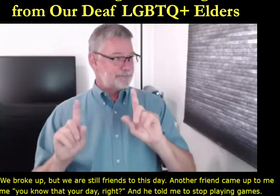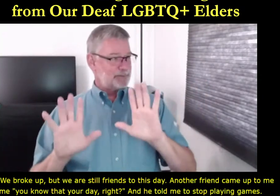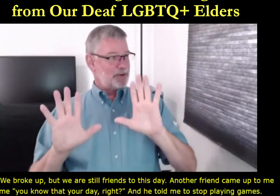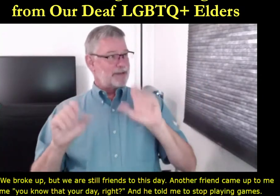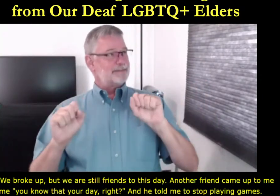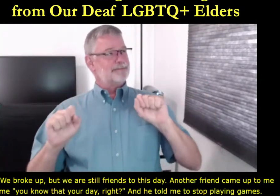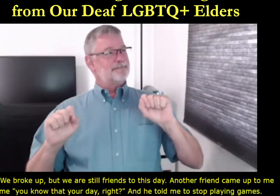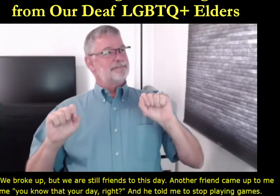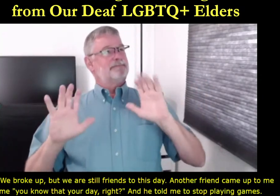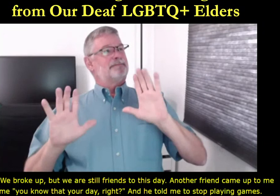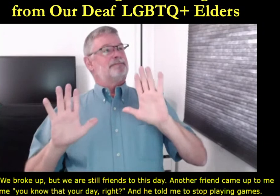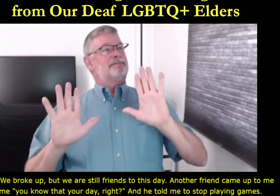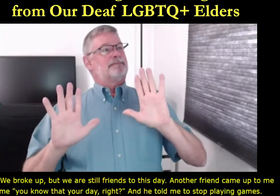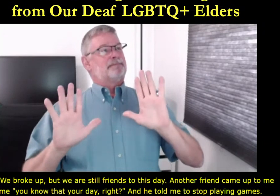and it was it was painful i will say